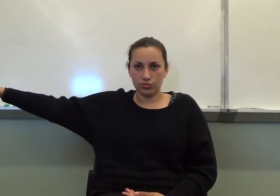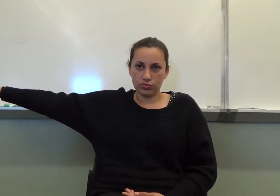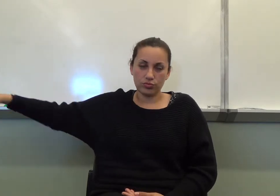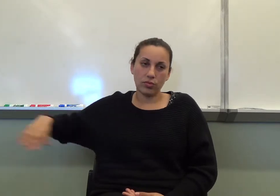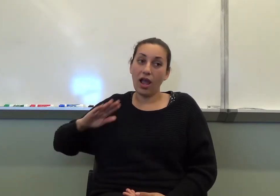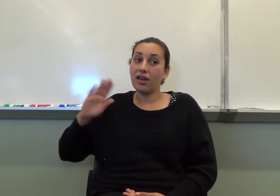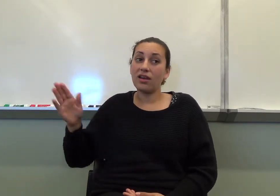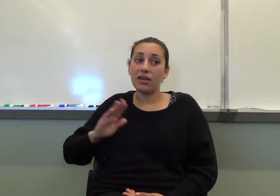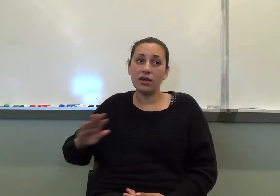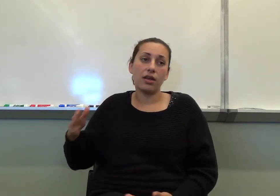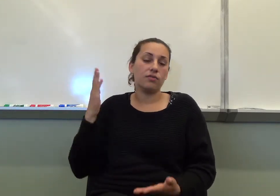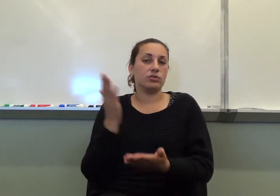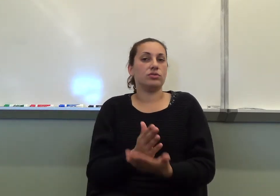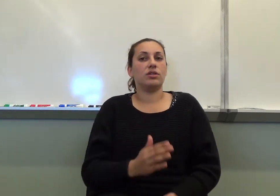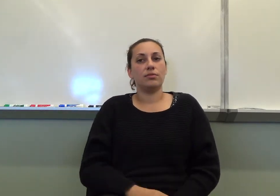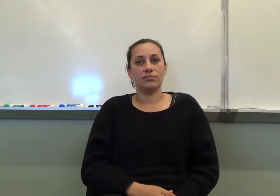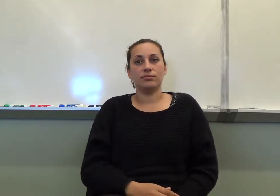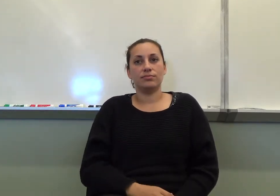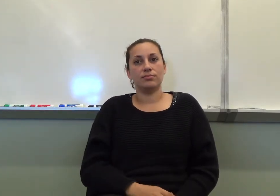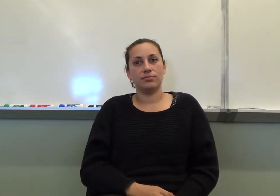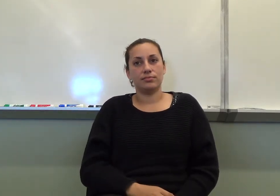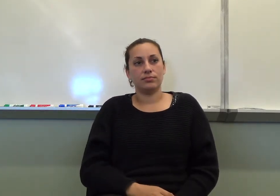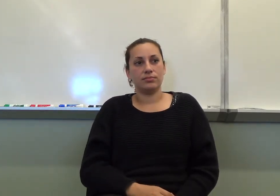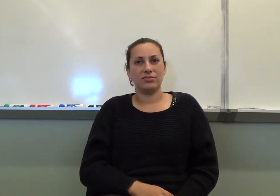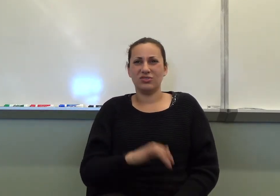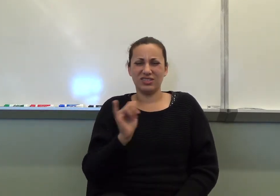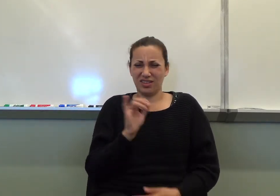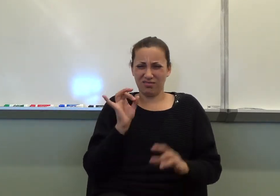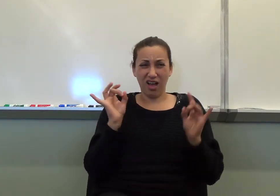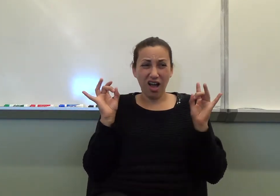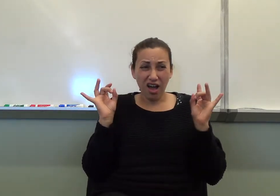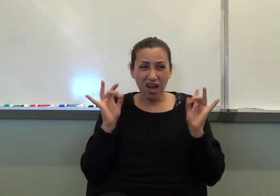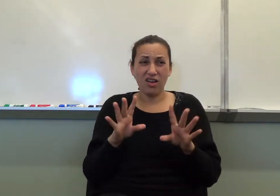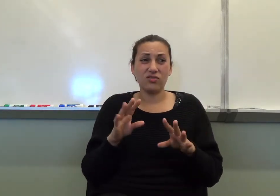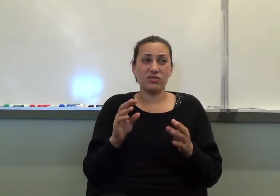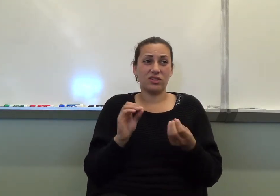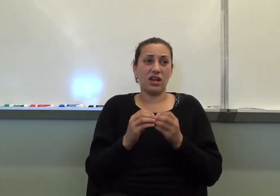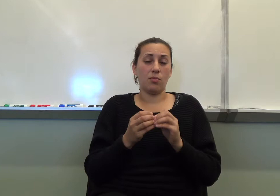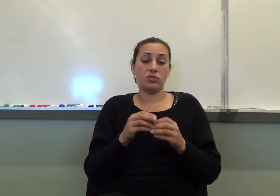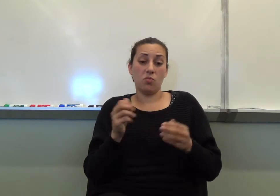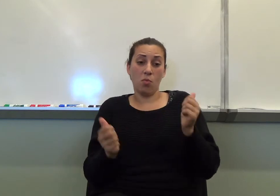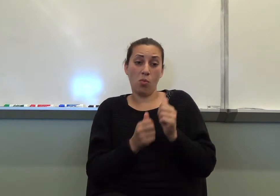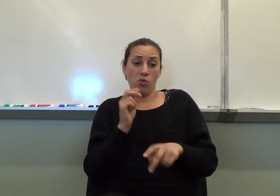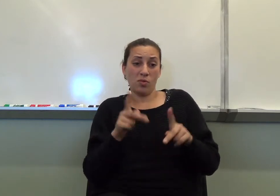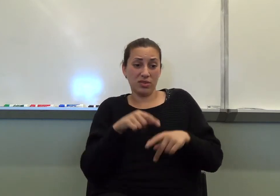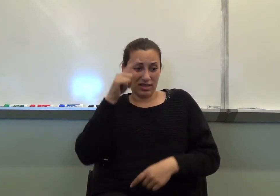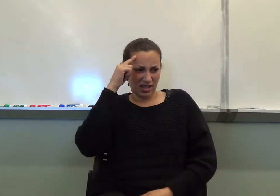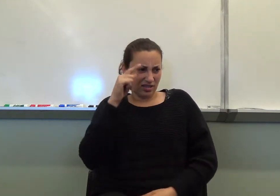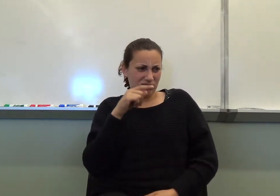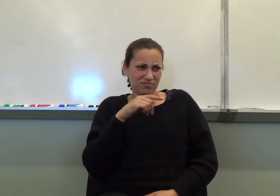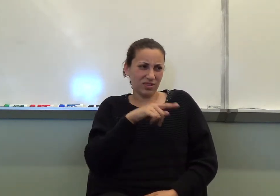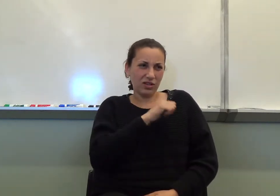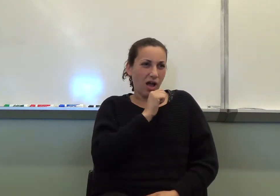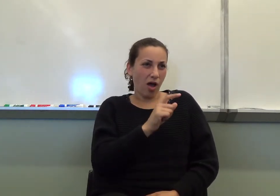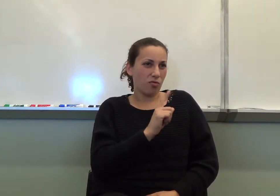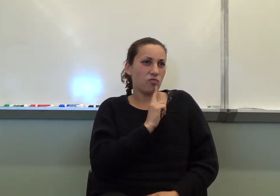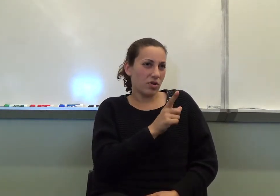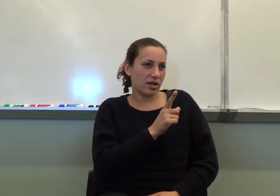stops. And they're such nasty numbers that everyone said they don't really exist. You're just kidding us. Well, obviously they exist. Wouldn't you take a